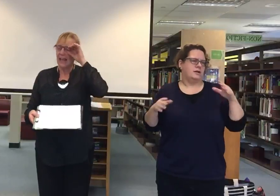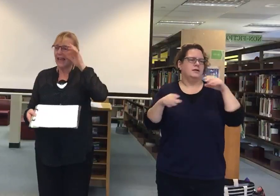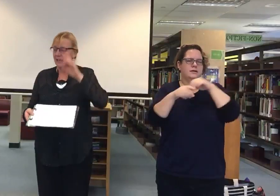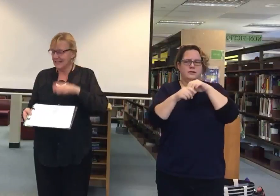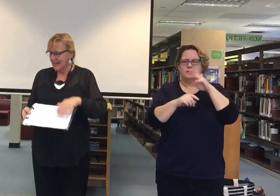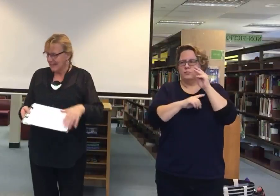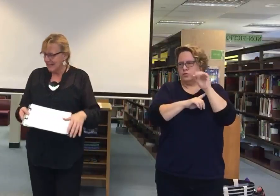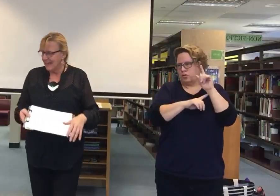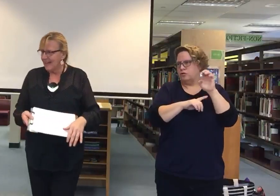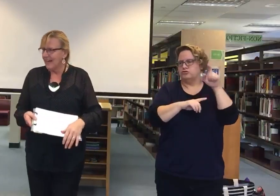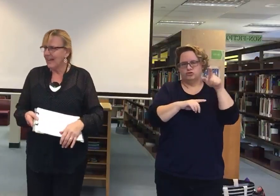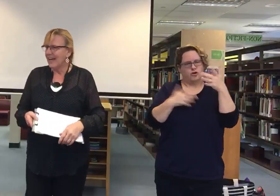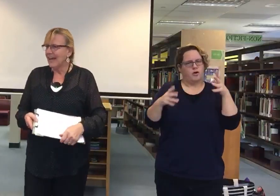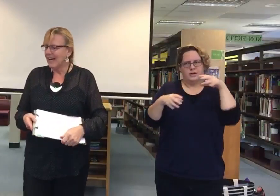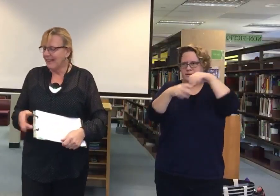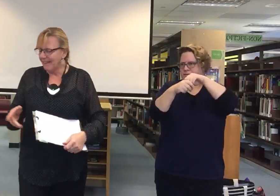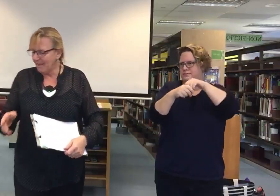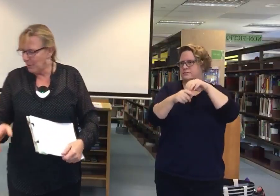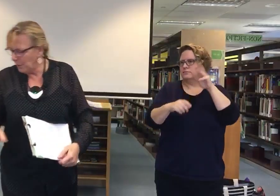and